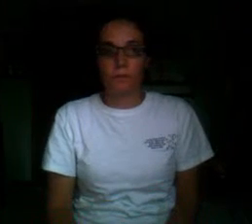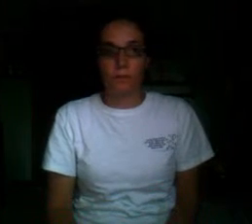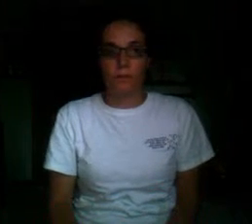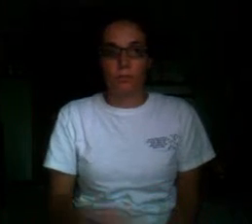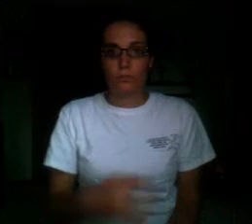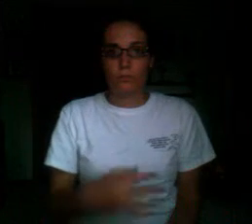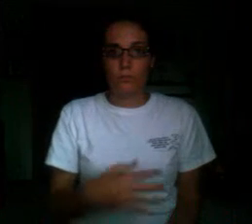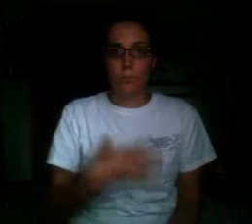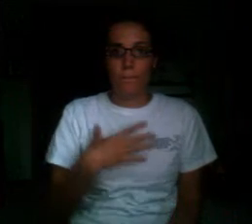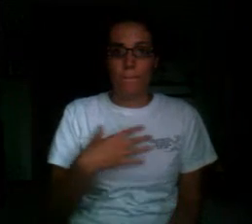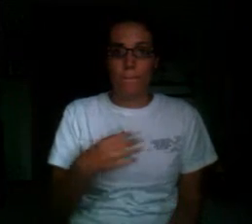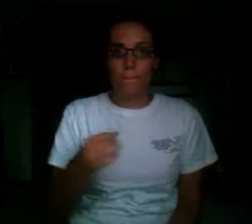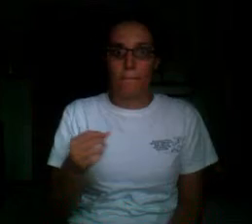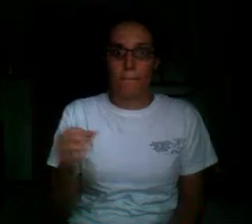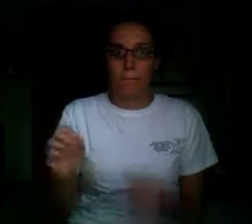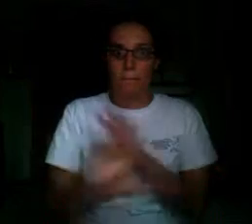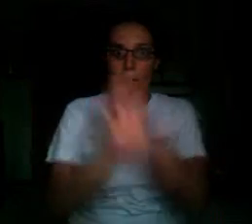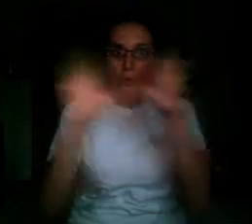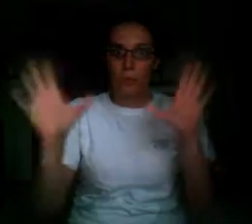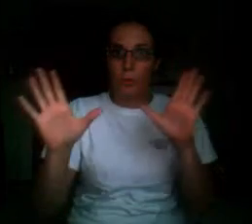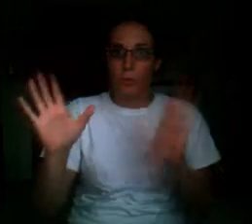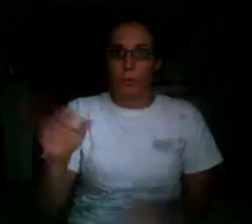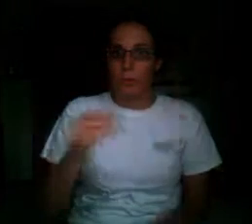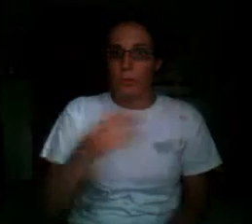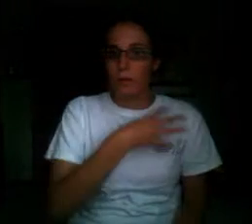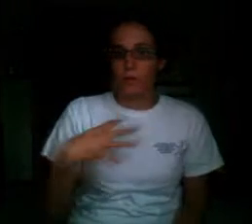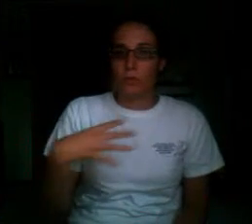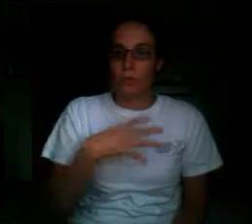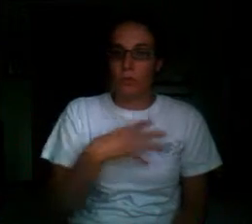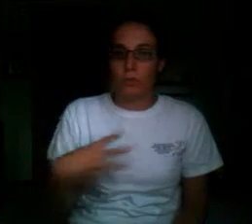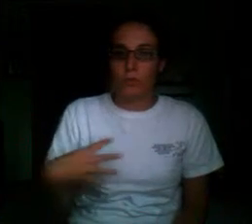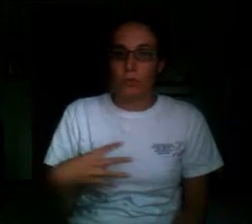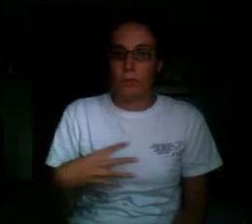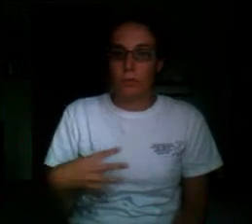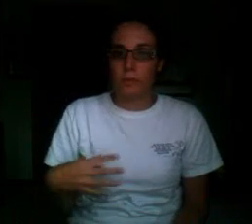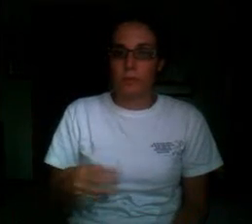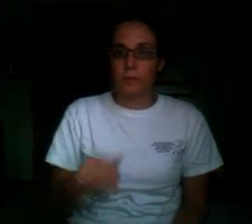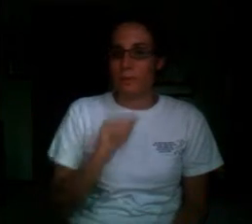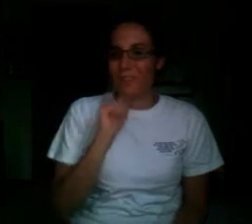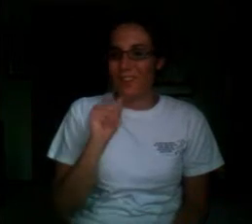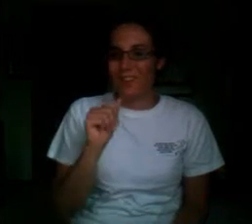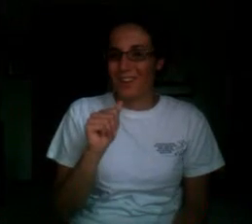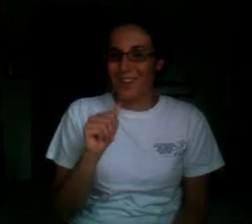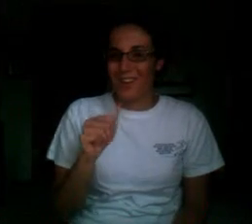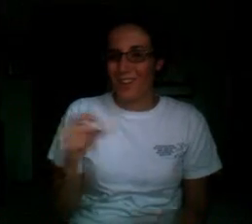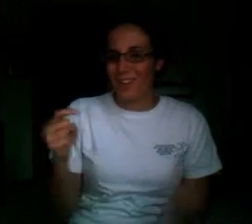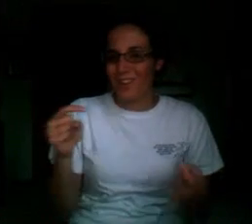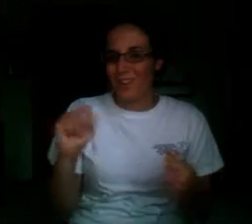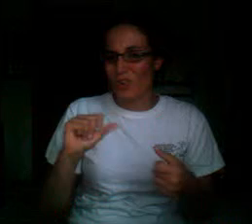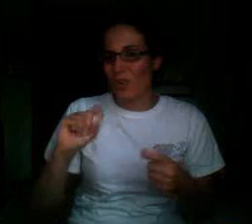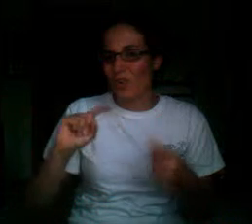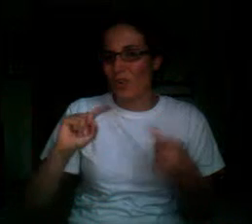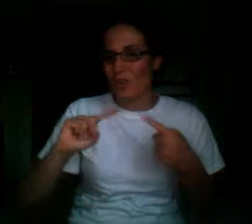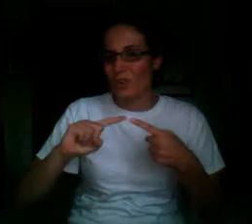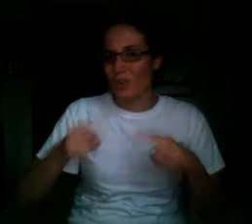snake had a gentle look. Laura knew that garter snakes will not harm anyone, and they are good to have on a farm because they eat